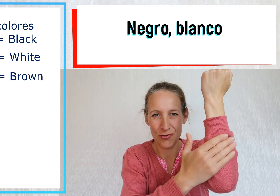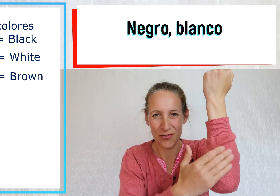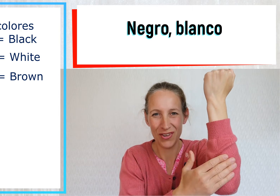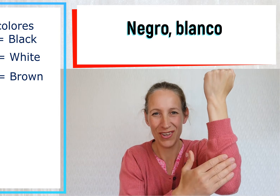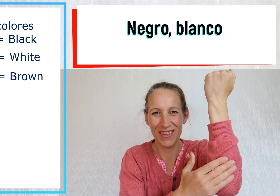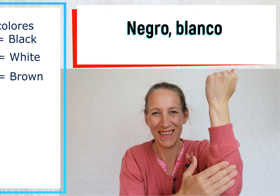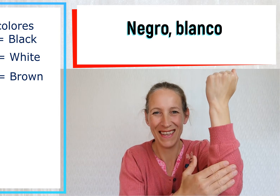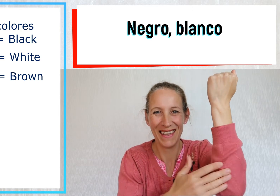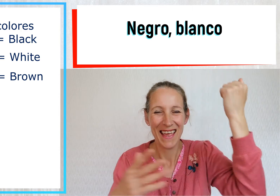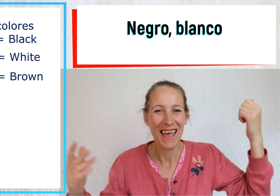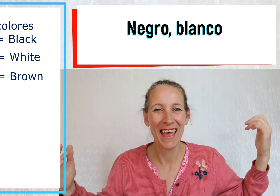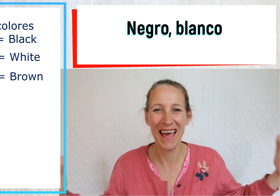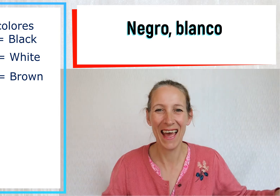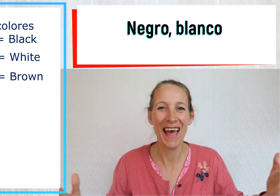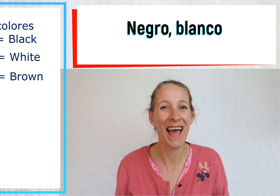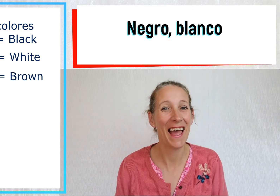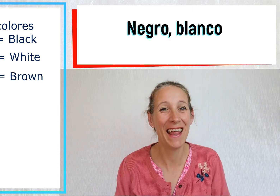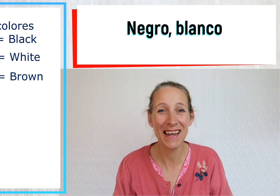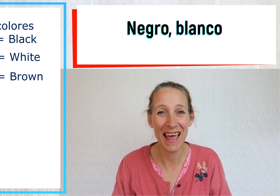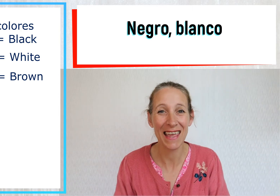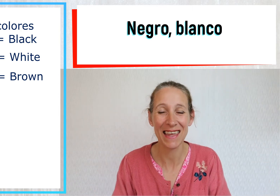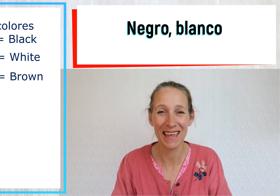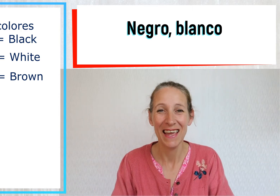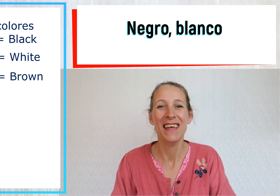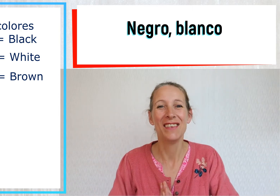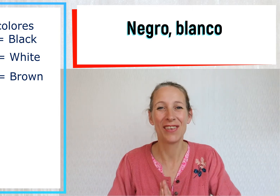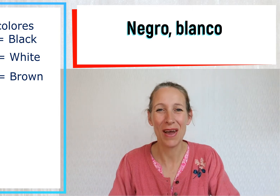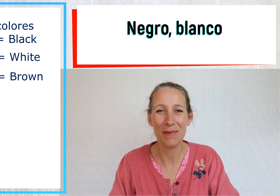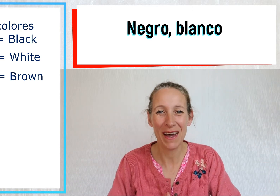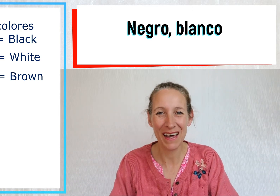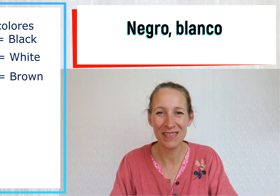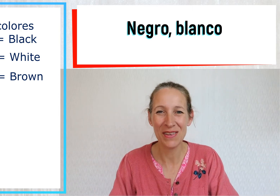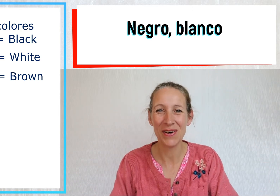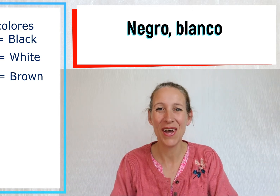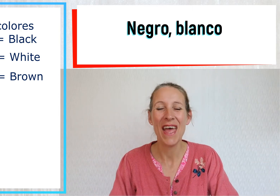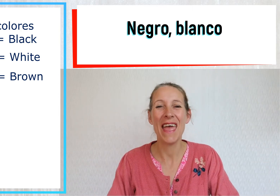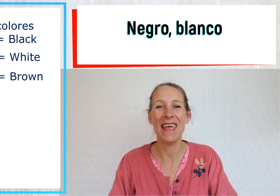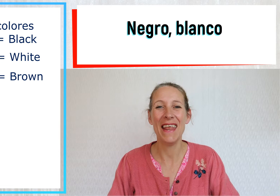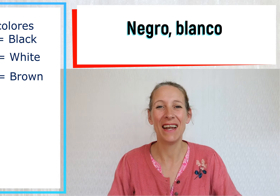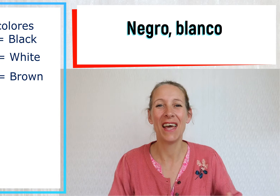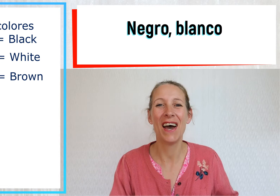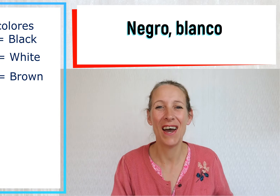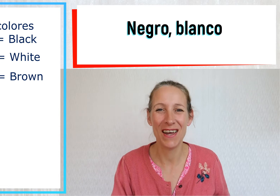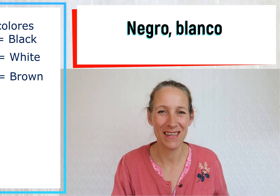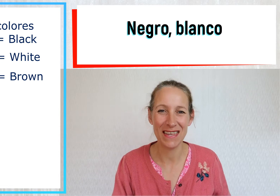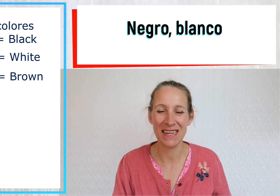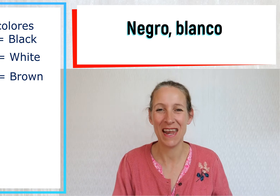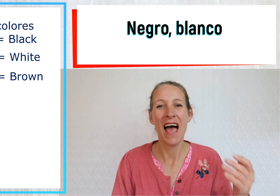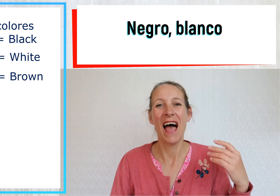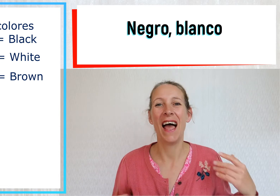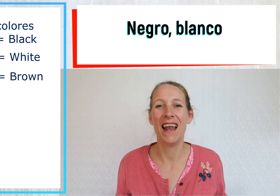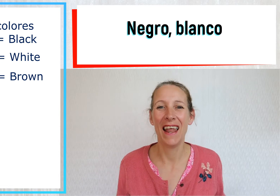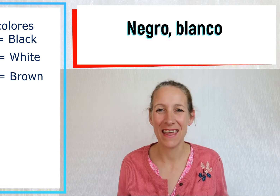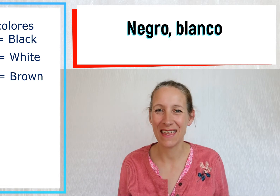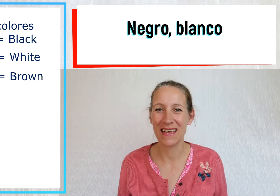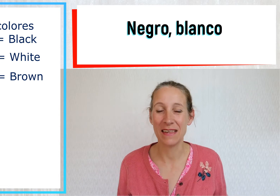marrón. I like trabajando en el jardín. I like getting,